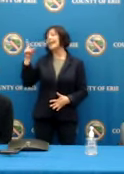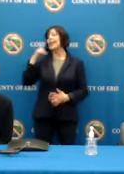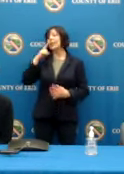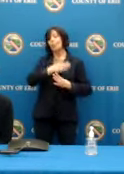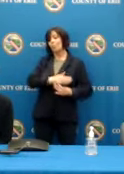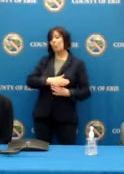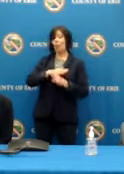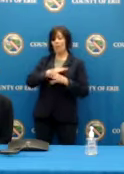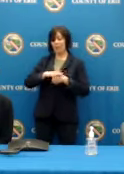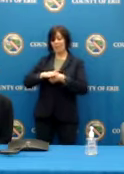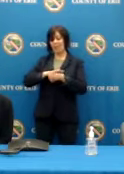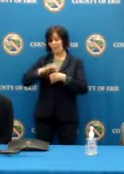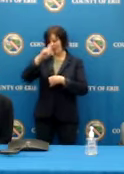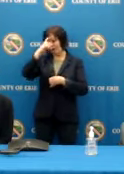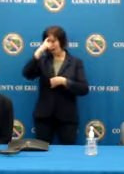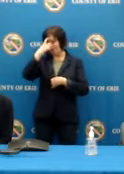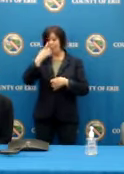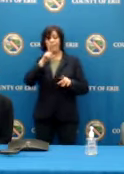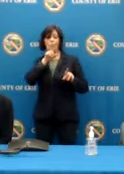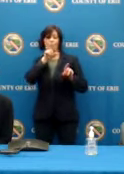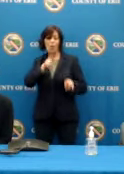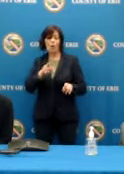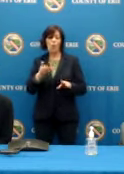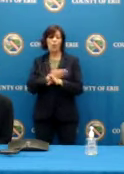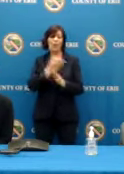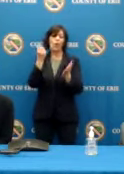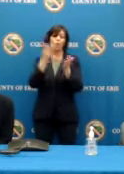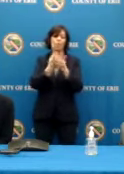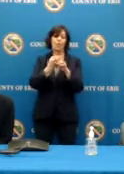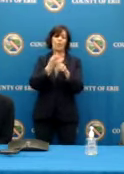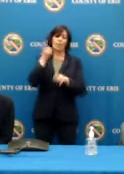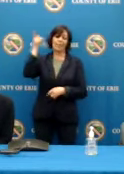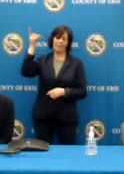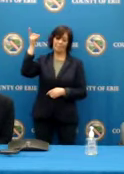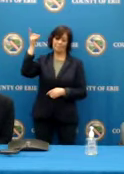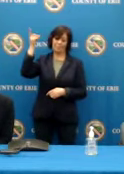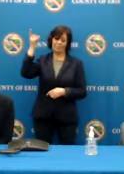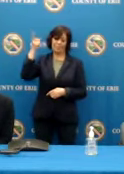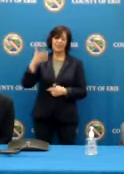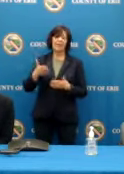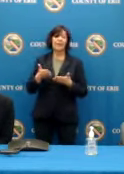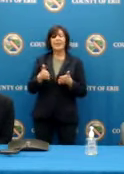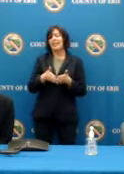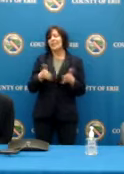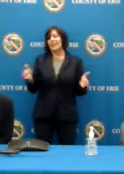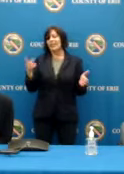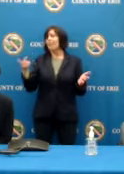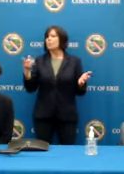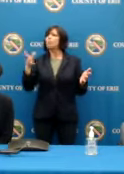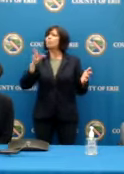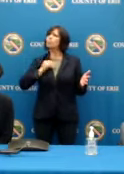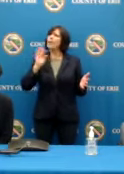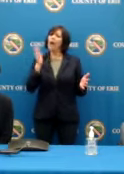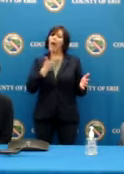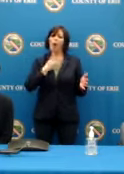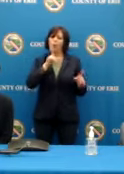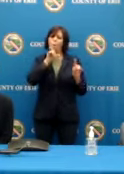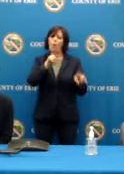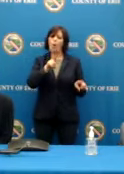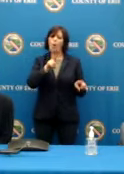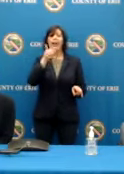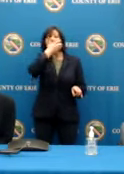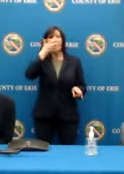local governments from doing executive orders without prior approval from the state. They've generally been fine with our executive orders, like the one I did regarding